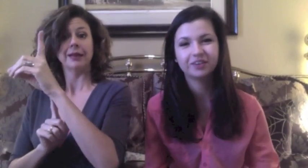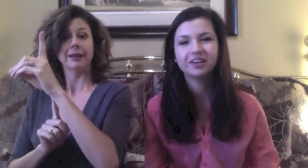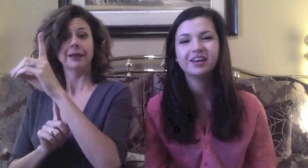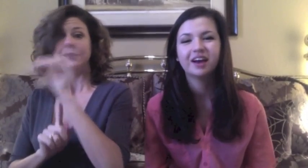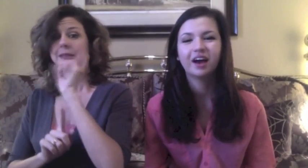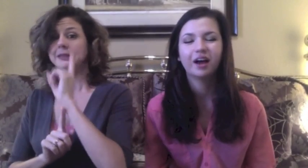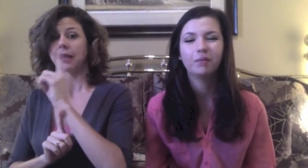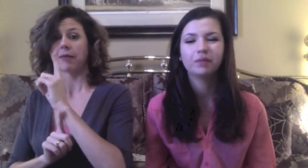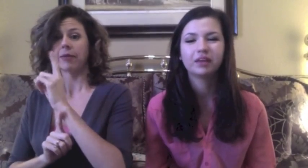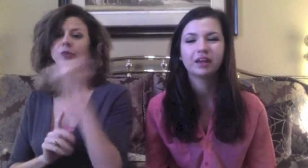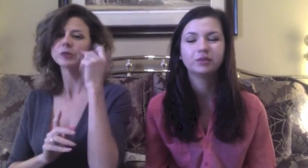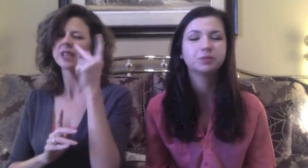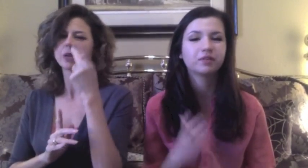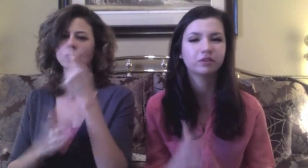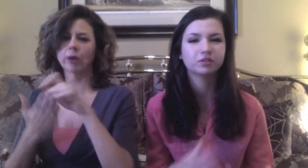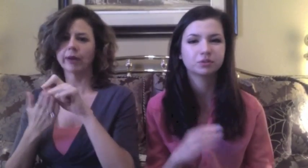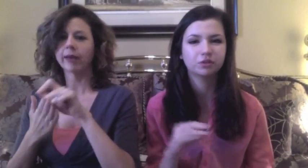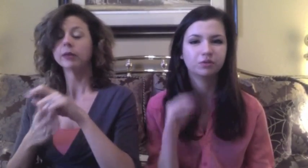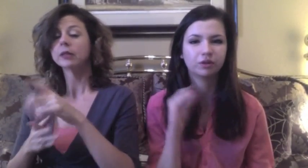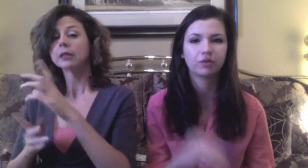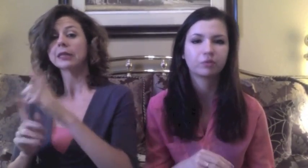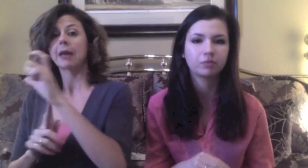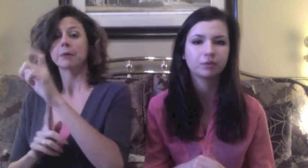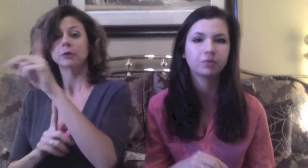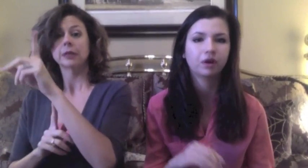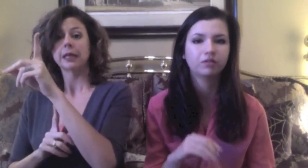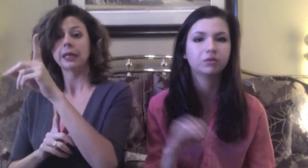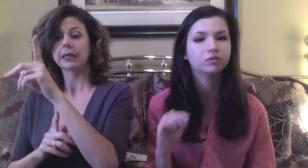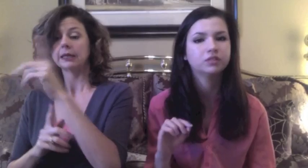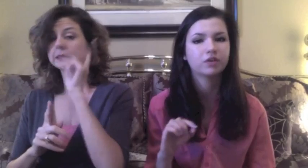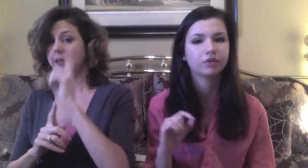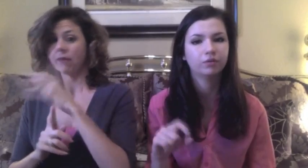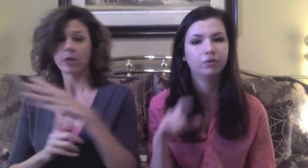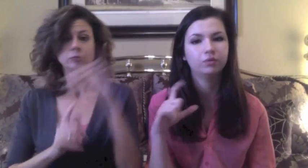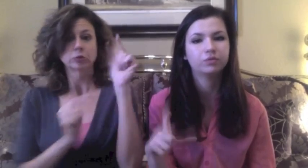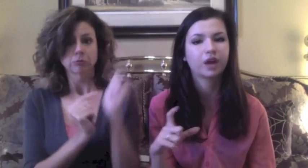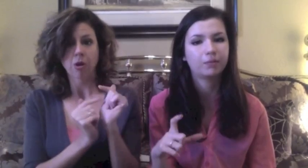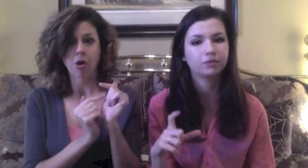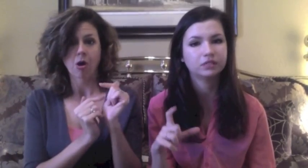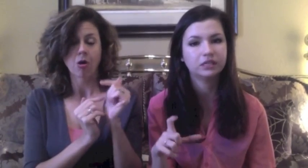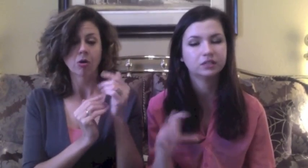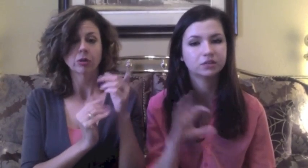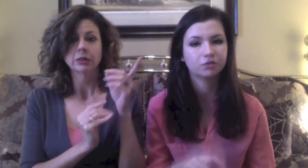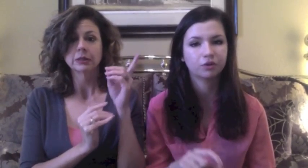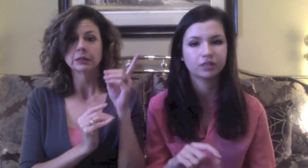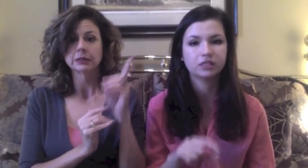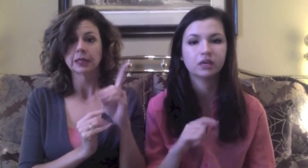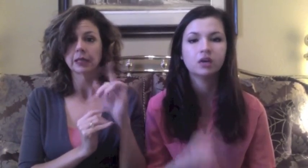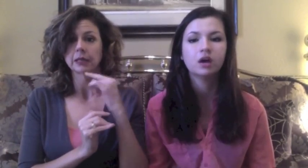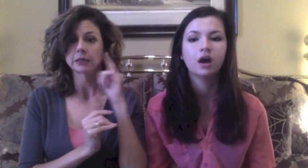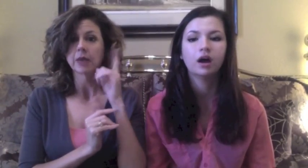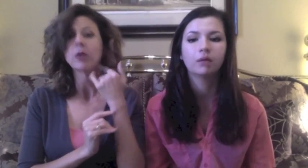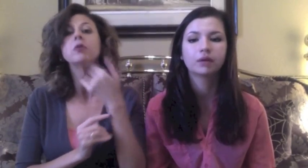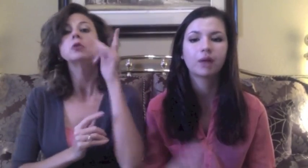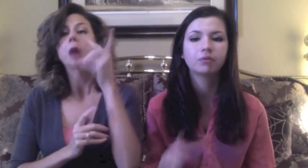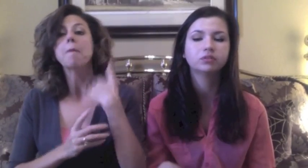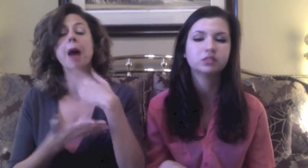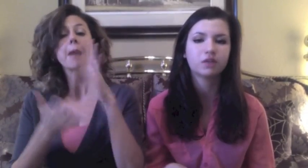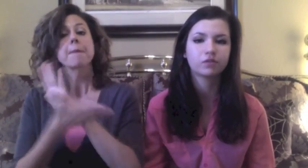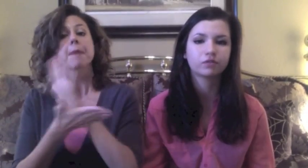far as when it's written out. And what you might have noticed when you read through my paper, every time I wrote deaf, I wrote it with a capital D instead of lowercase d.